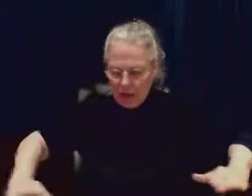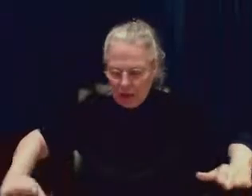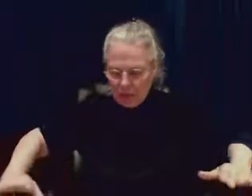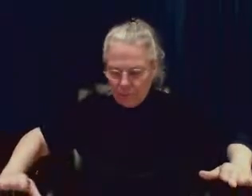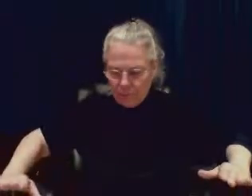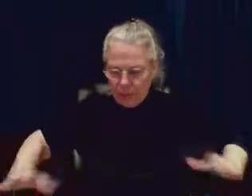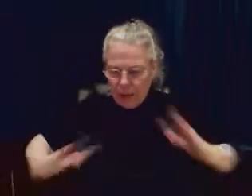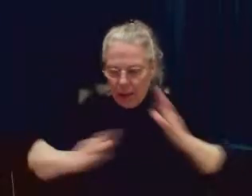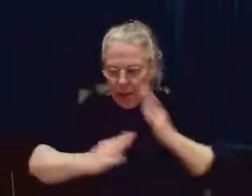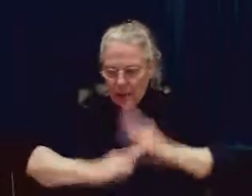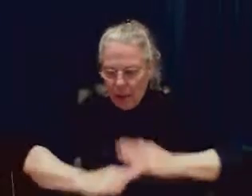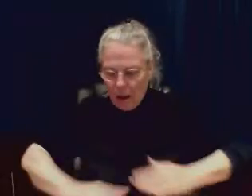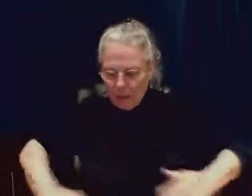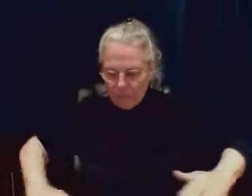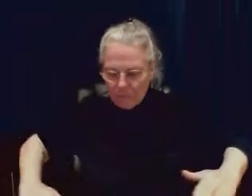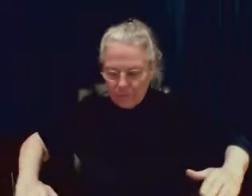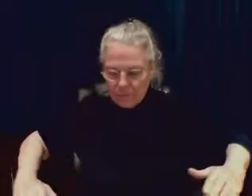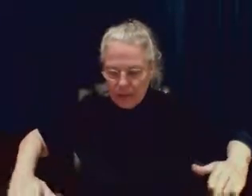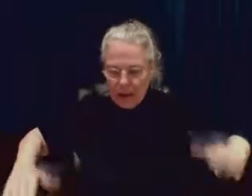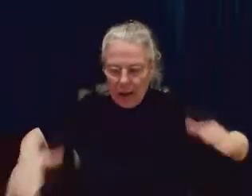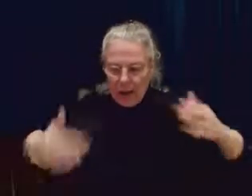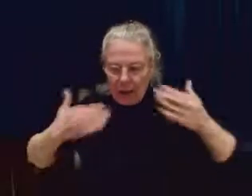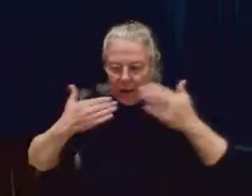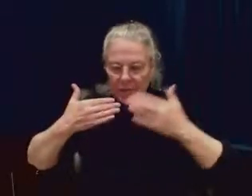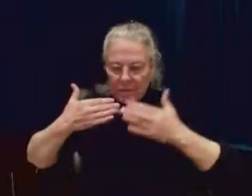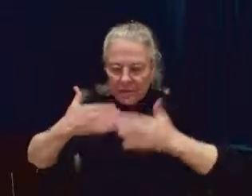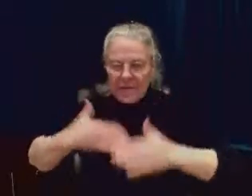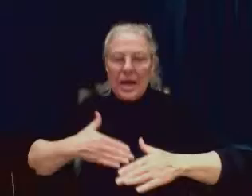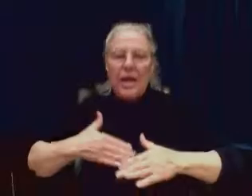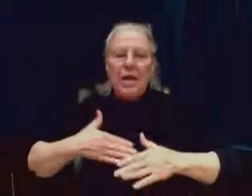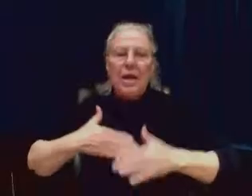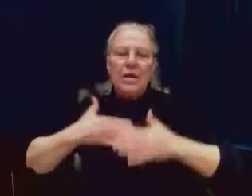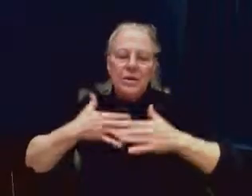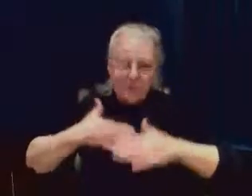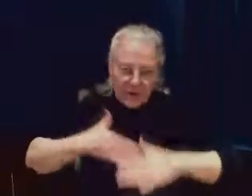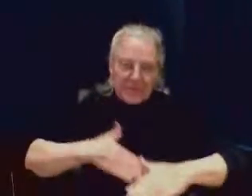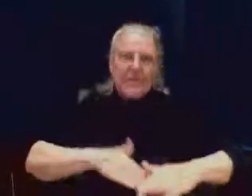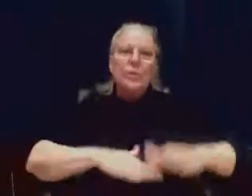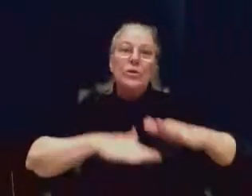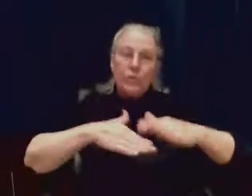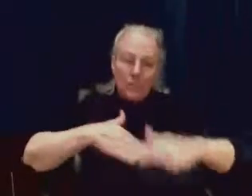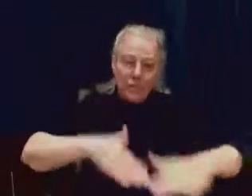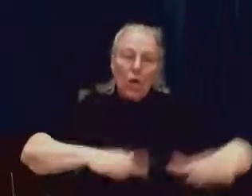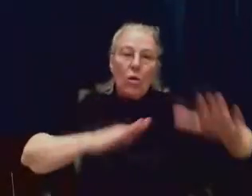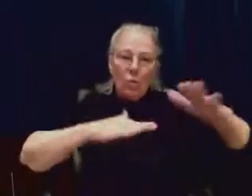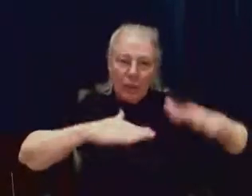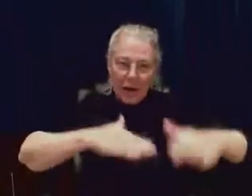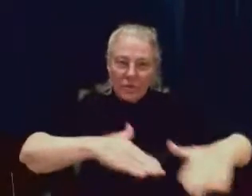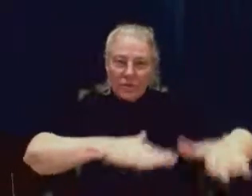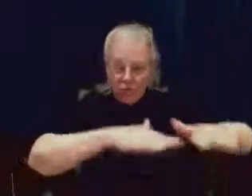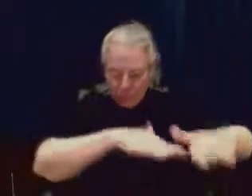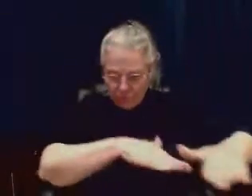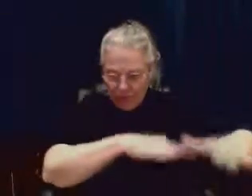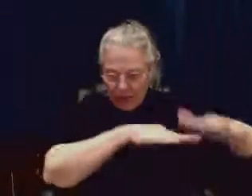calming. Calm. And again, C is very similar to flow, and you just take it